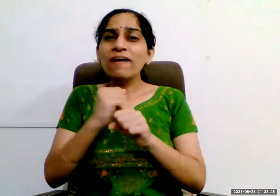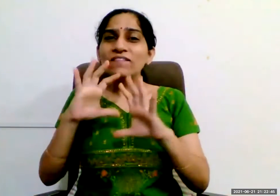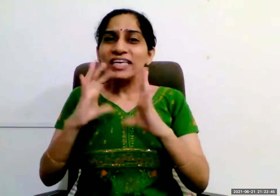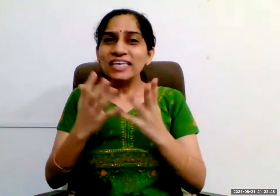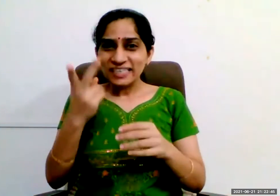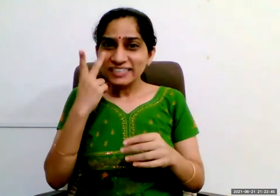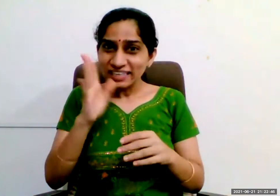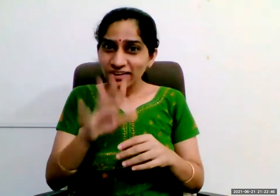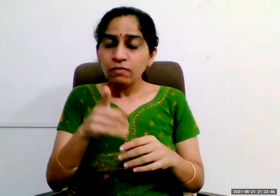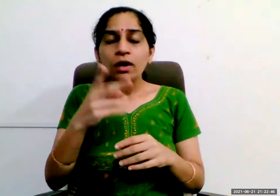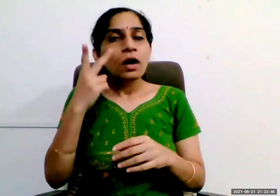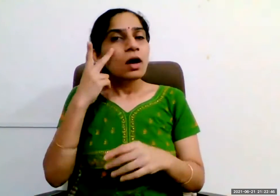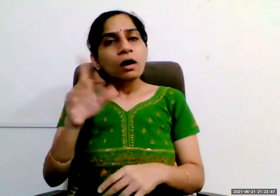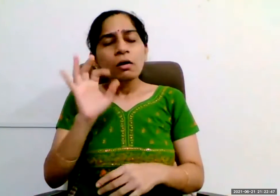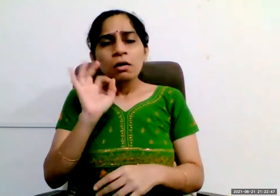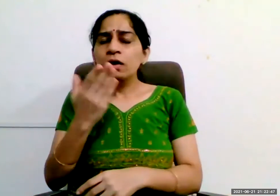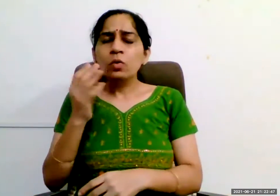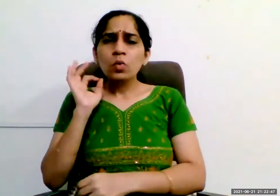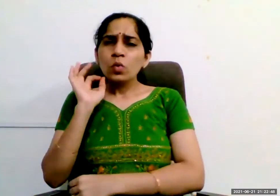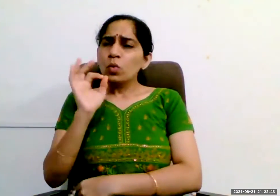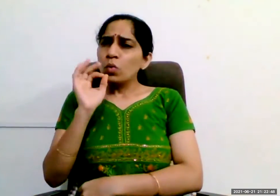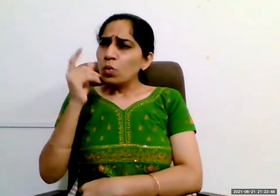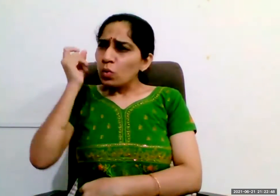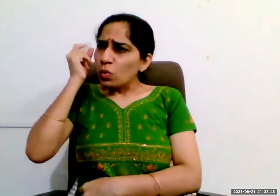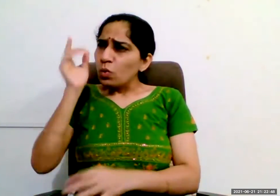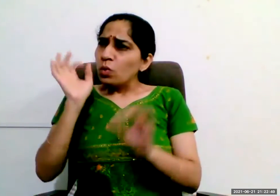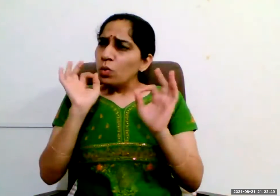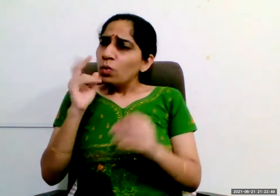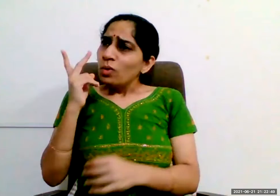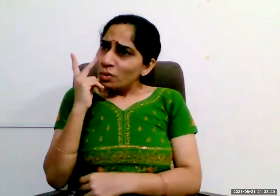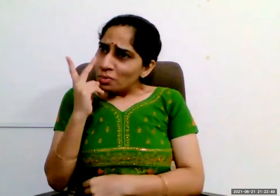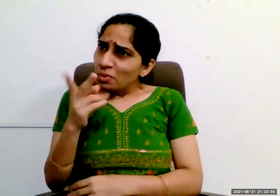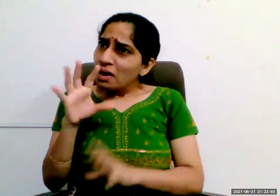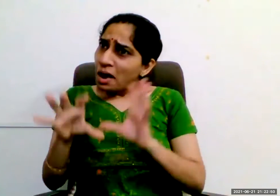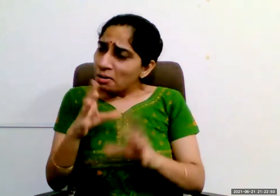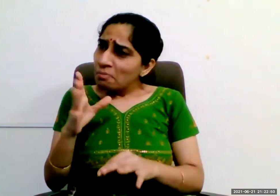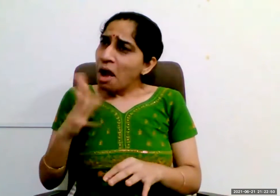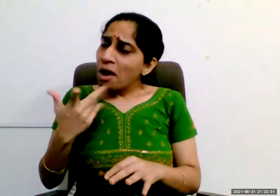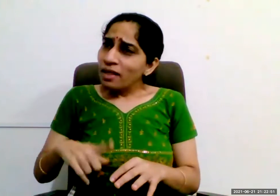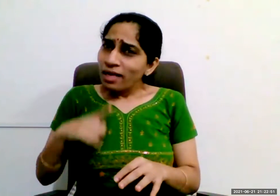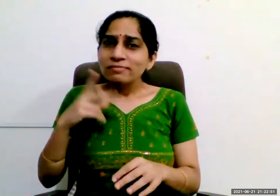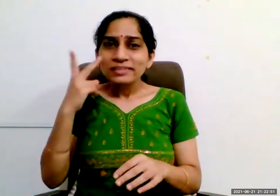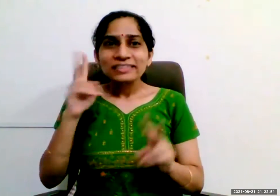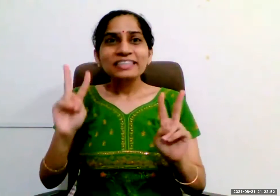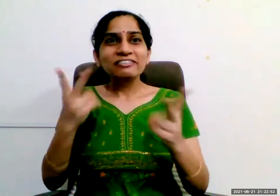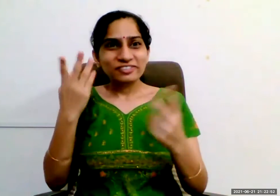understand how even animals have that sense of how to where to find food and where to sleep and where to find a